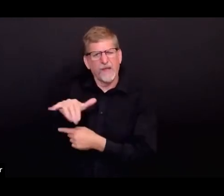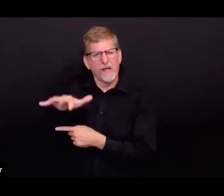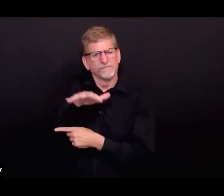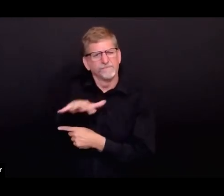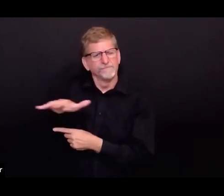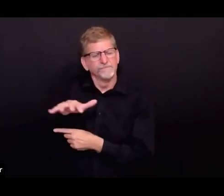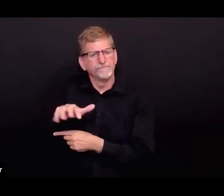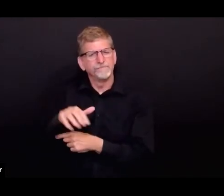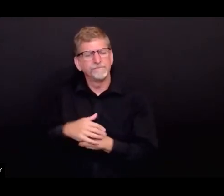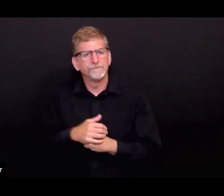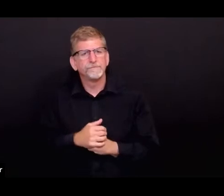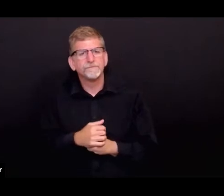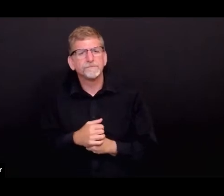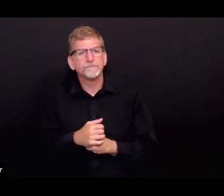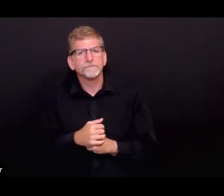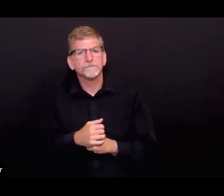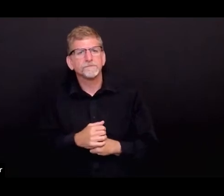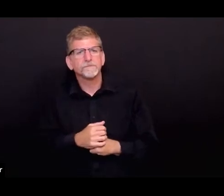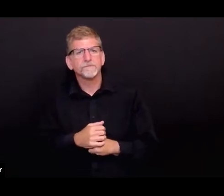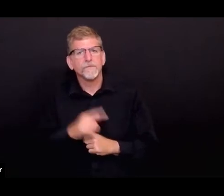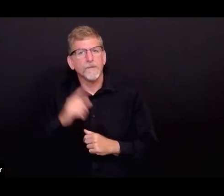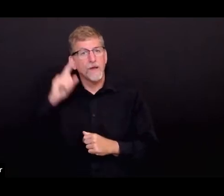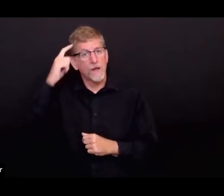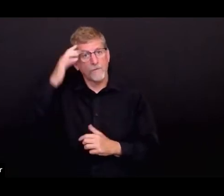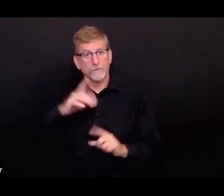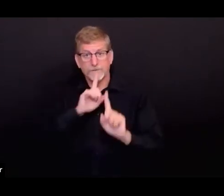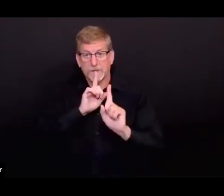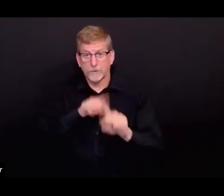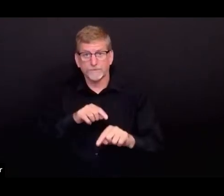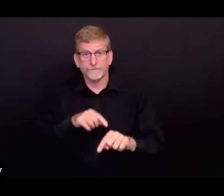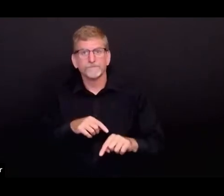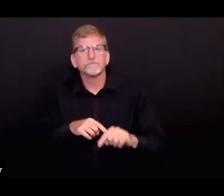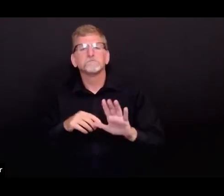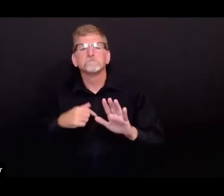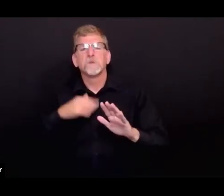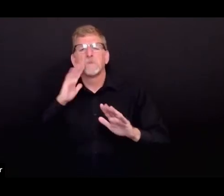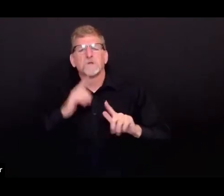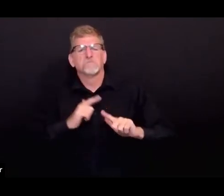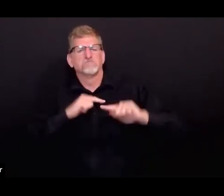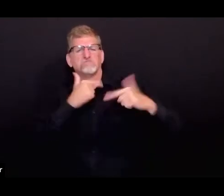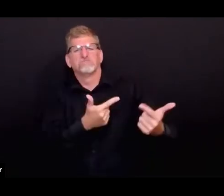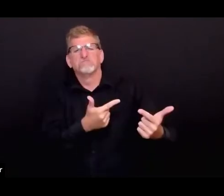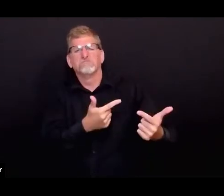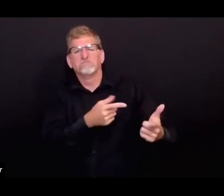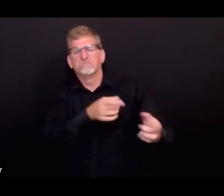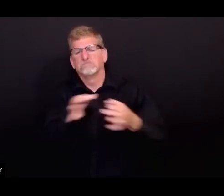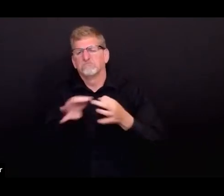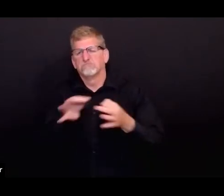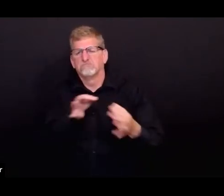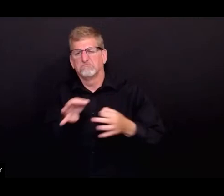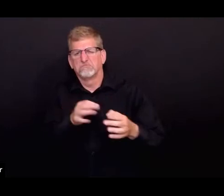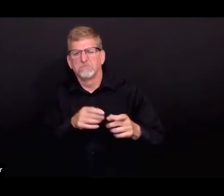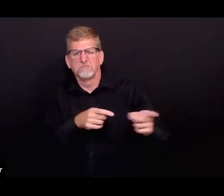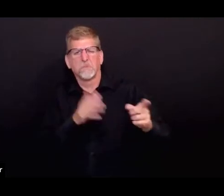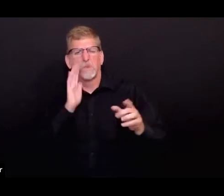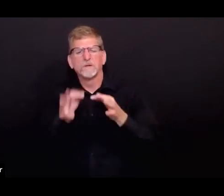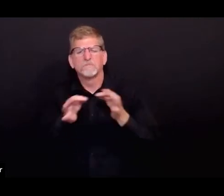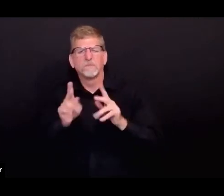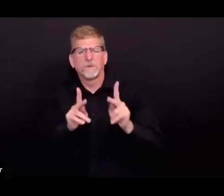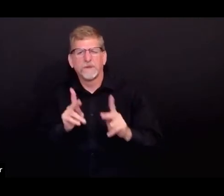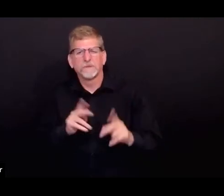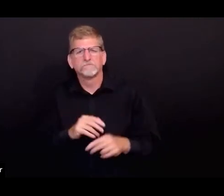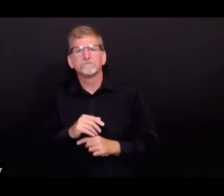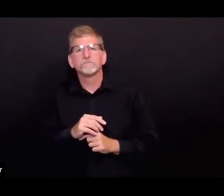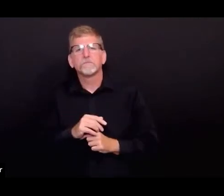Jan, I'll let you or Chris talk about the specifics, obviously from a population density and the easier spread, but I do think, Mom, your question is well put,